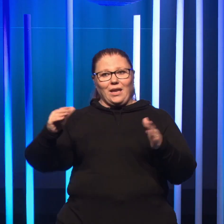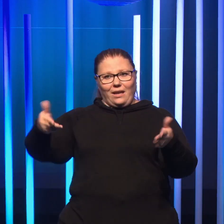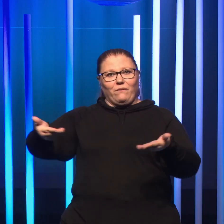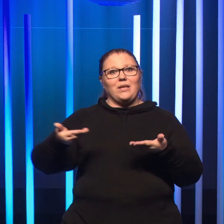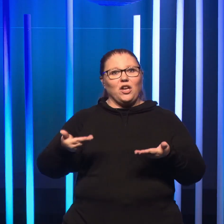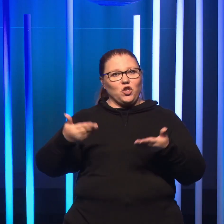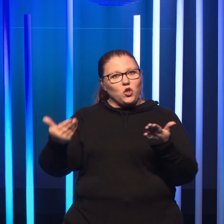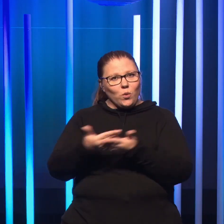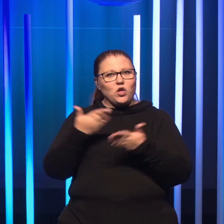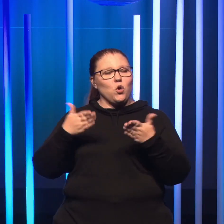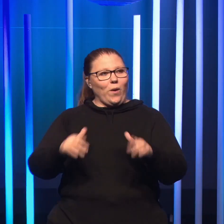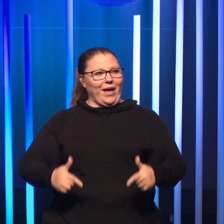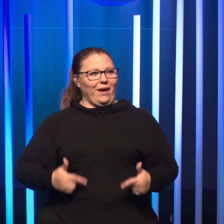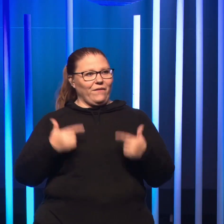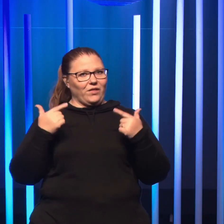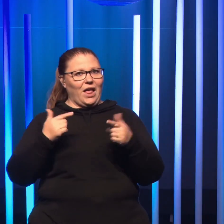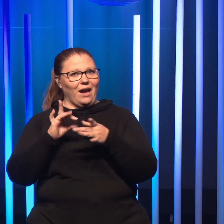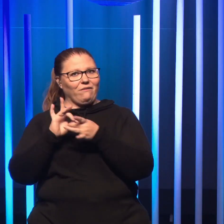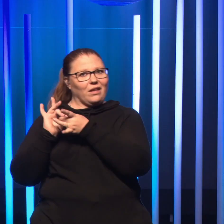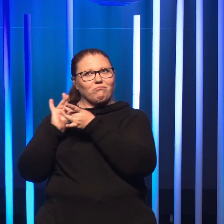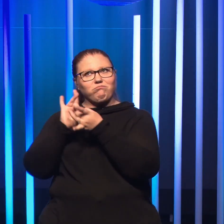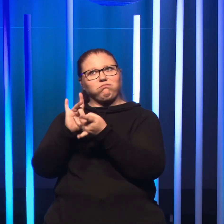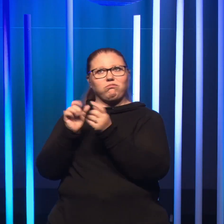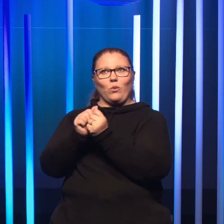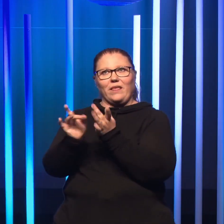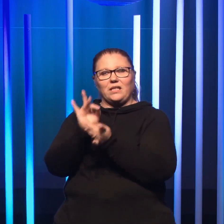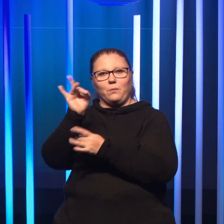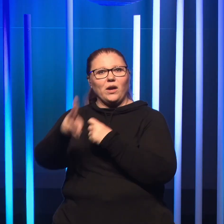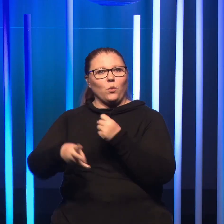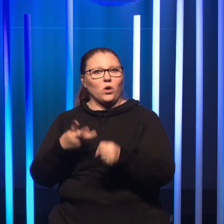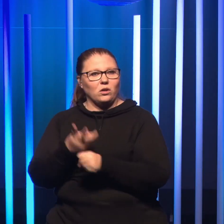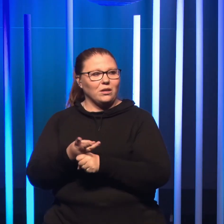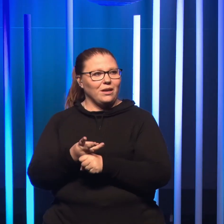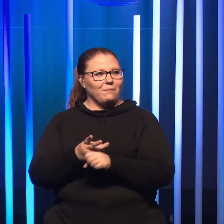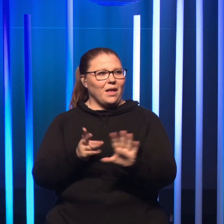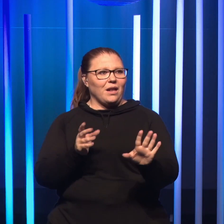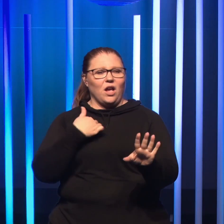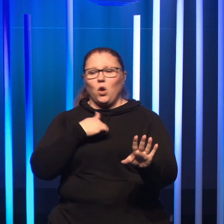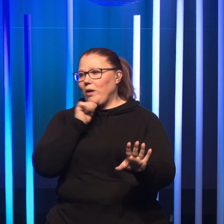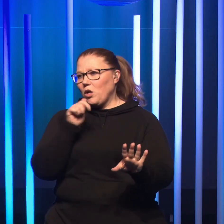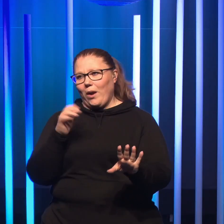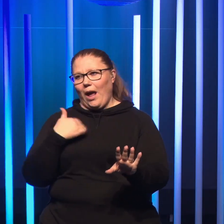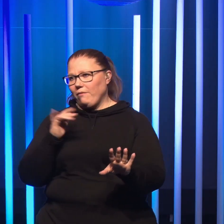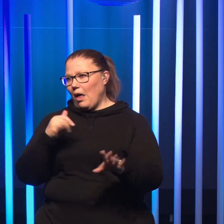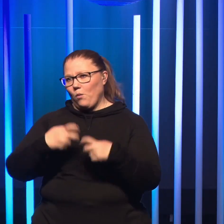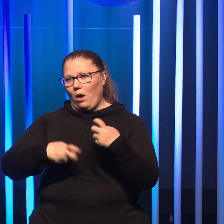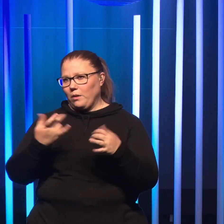life that rebinds us to the spirit world. But again, we don't have that problem today.